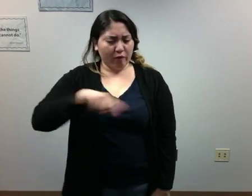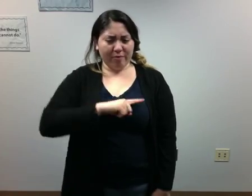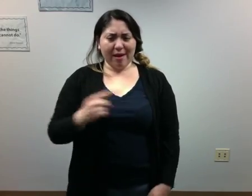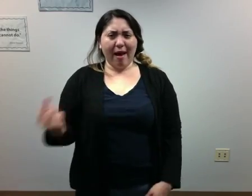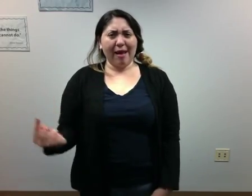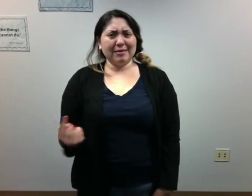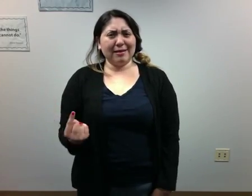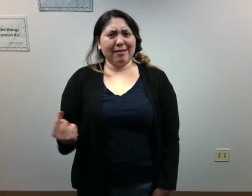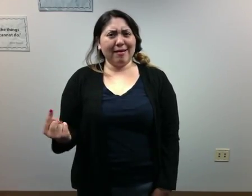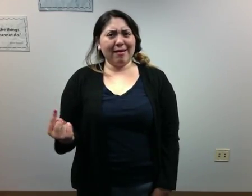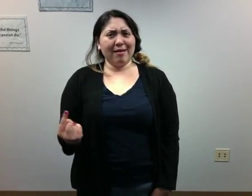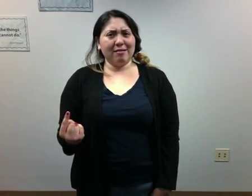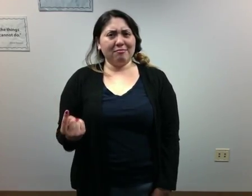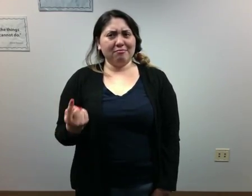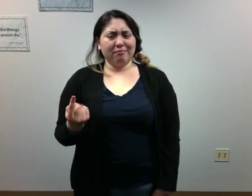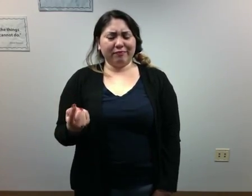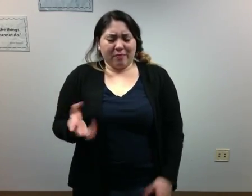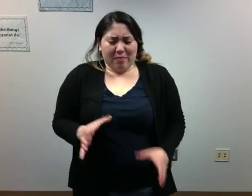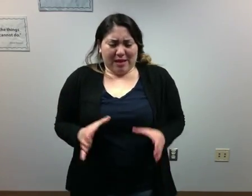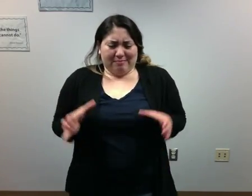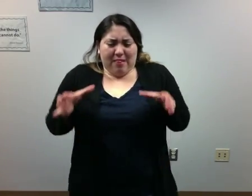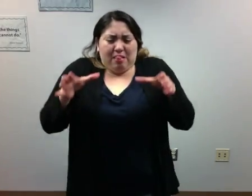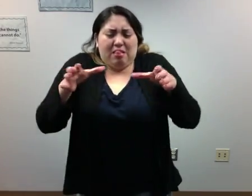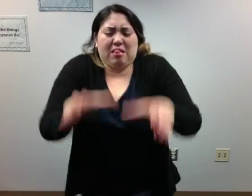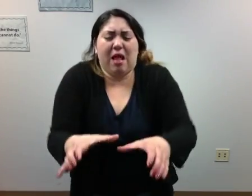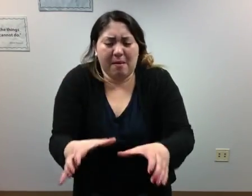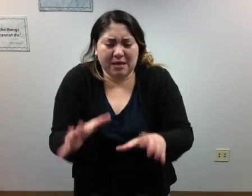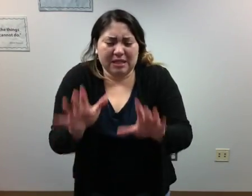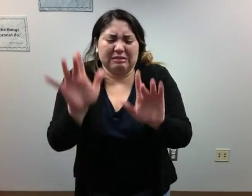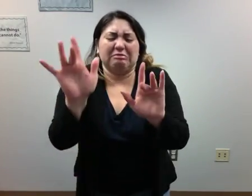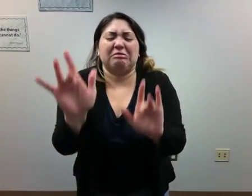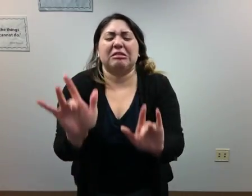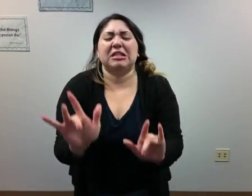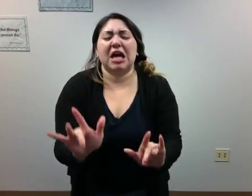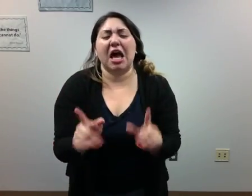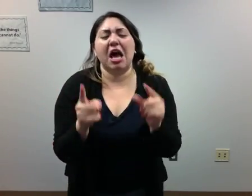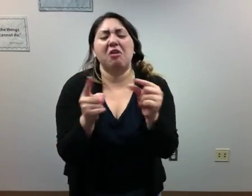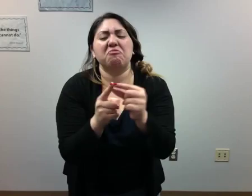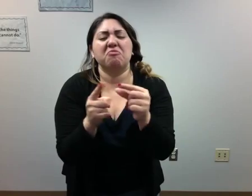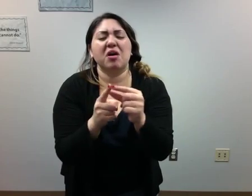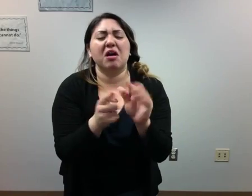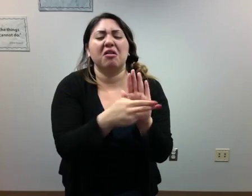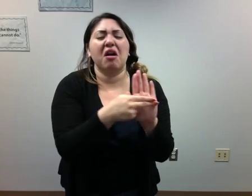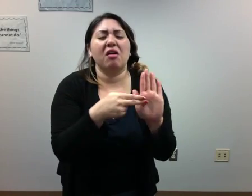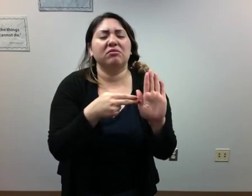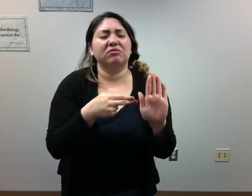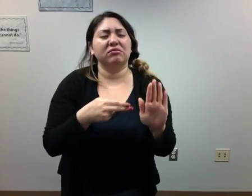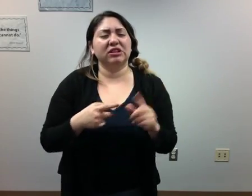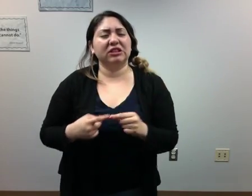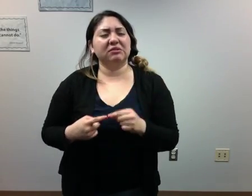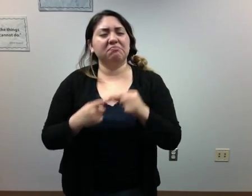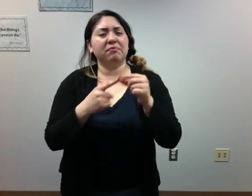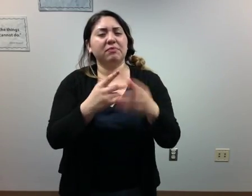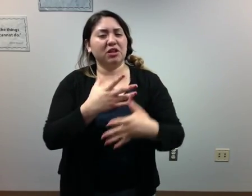isolated. We've been lumped into that sad phraseology called special